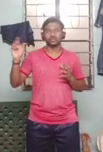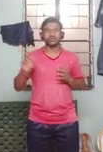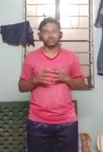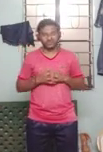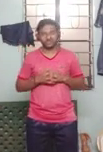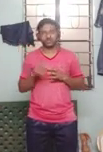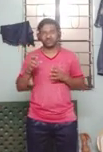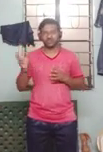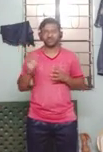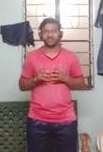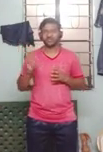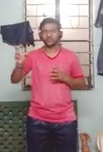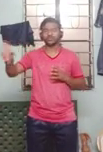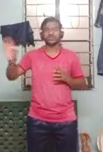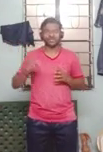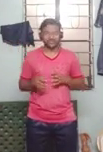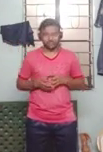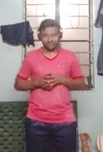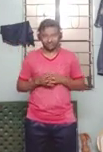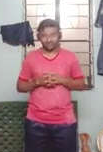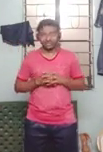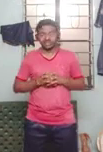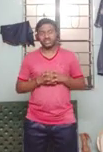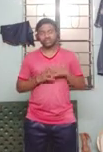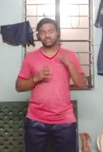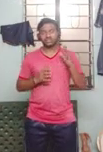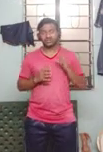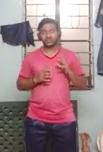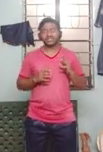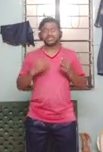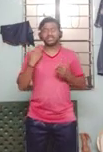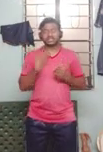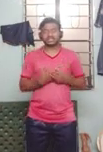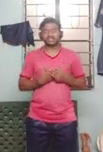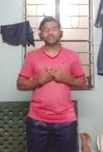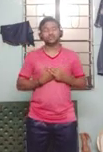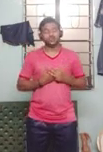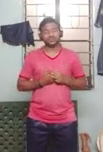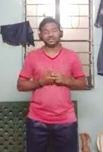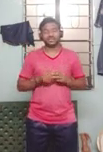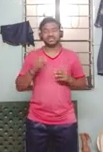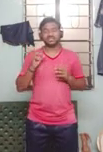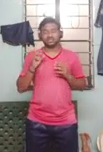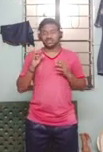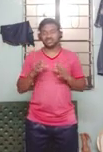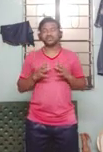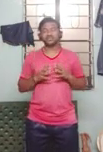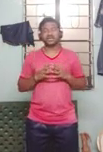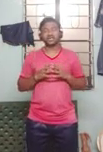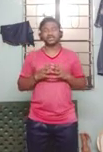your object or particular object from your memory locations. So third, destruction of your object is done by